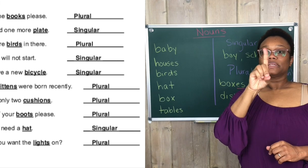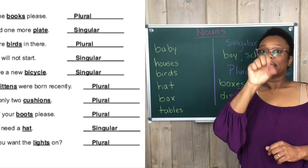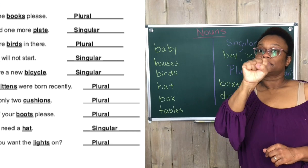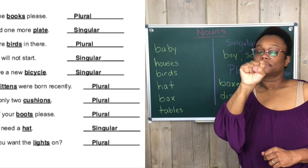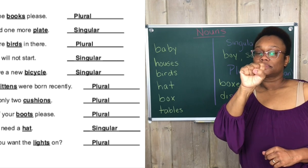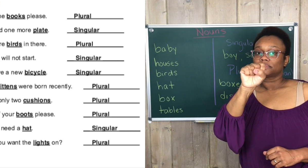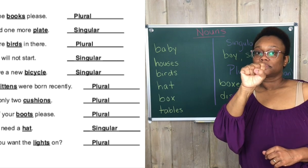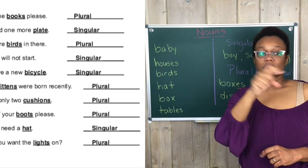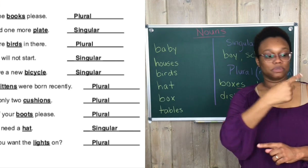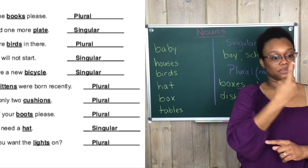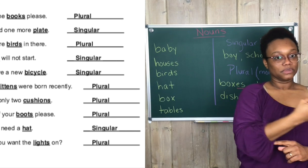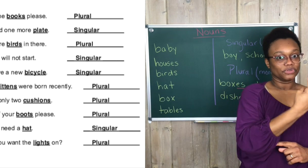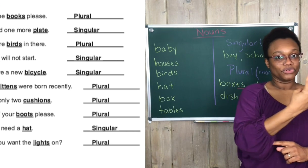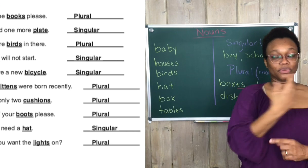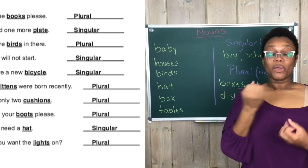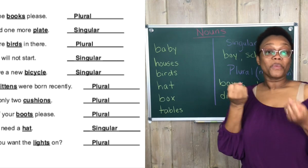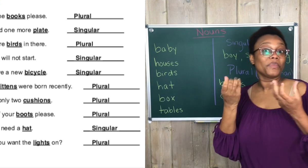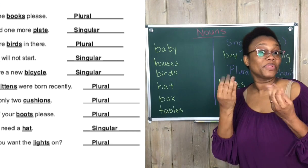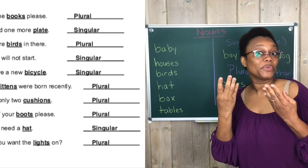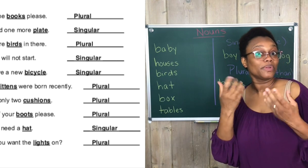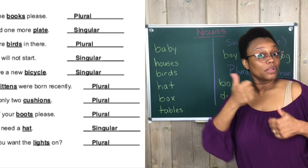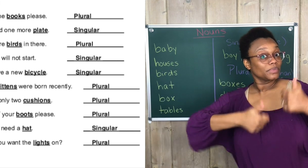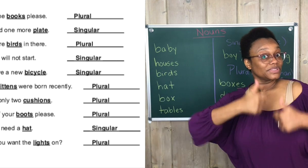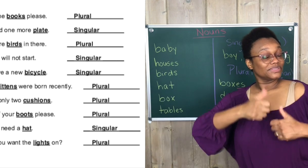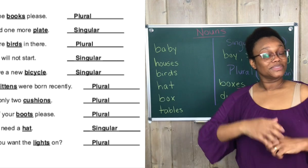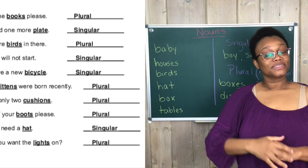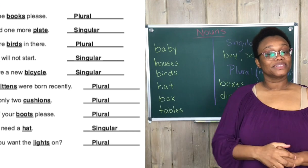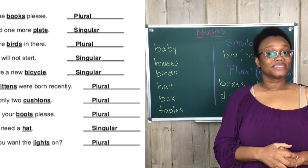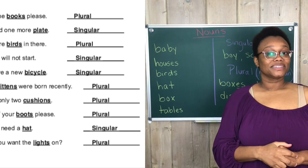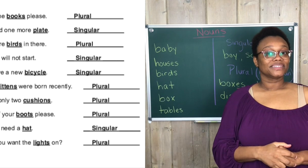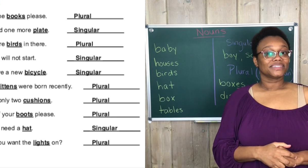Birds, B-I-R-D-S, is that singular or plural?